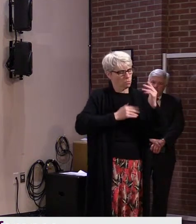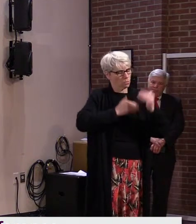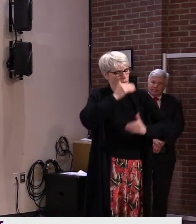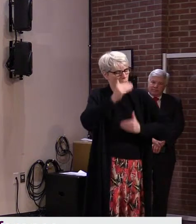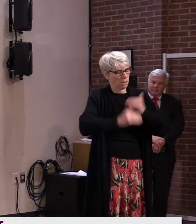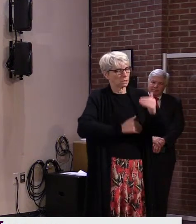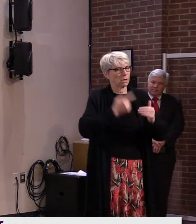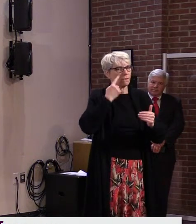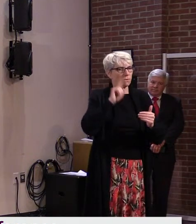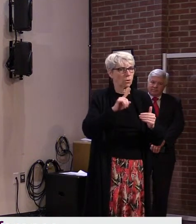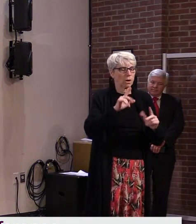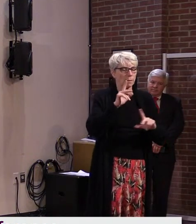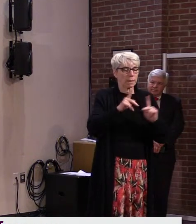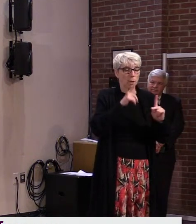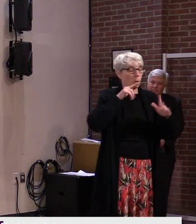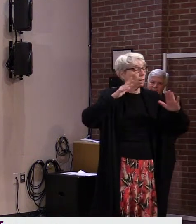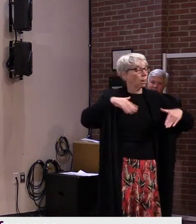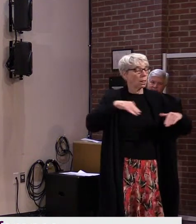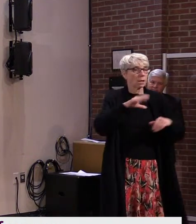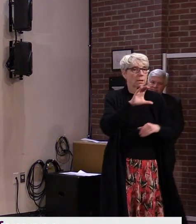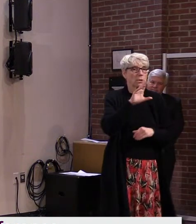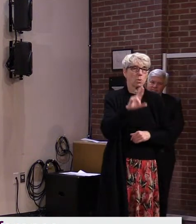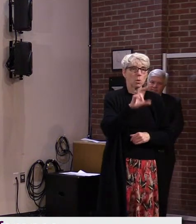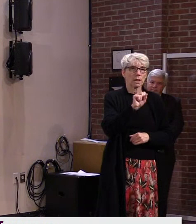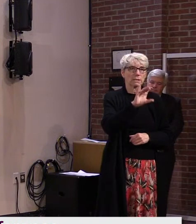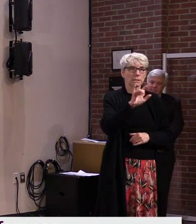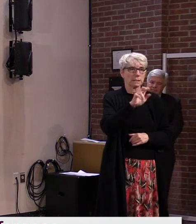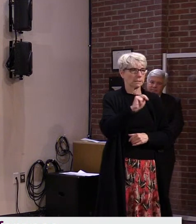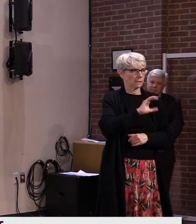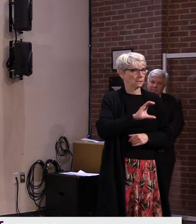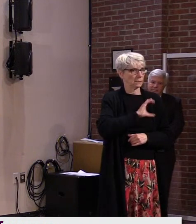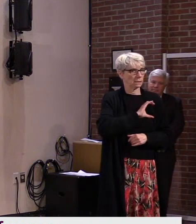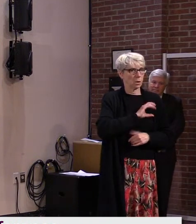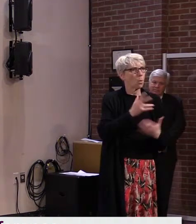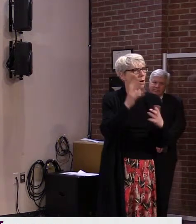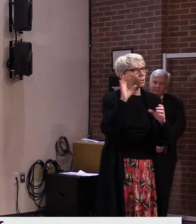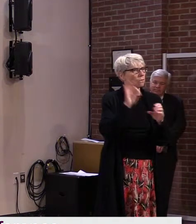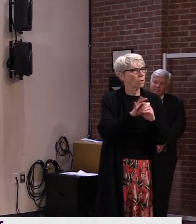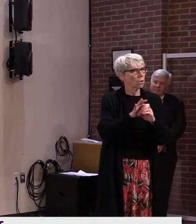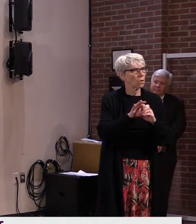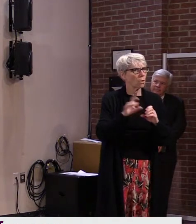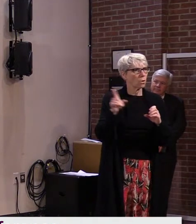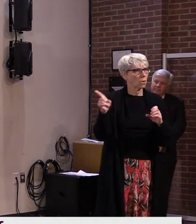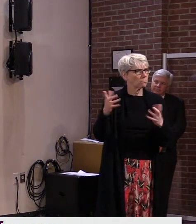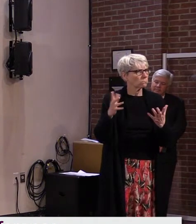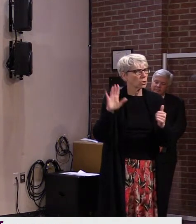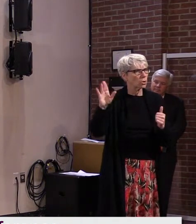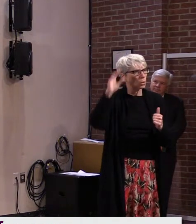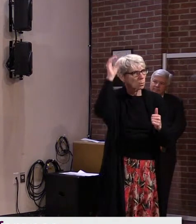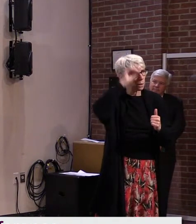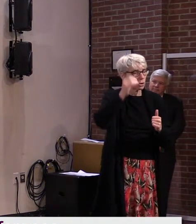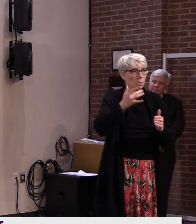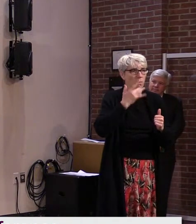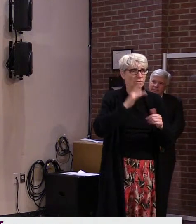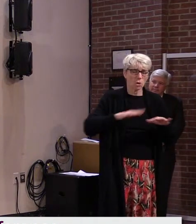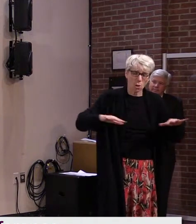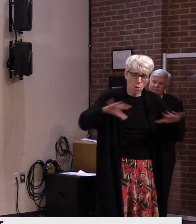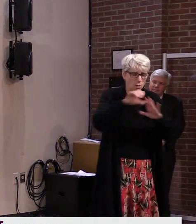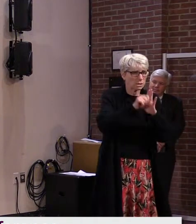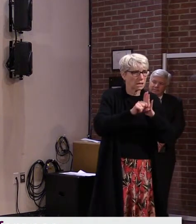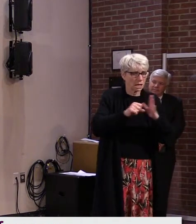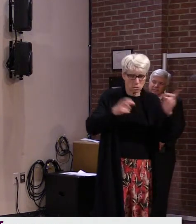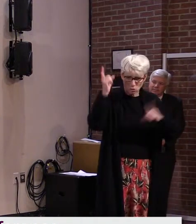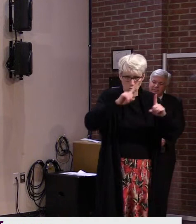to non-citizen voting and getting, you know, all of Vermont on board with that? A sort of a statewide approach you had mentioned? Yeah, I just think